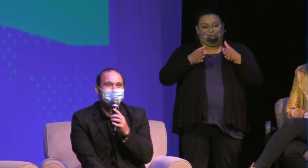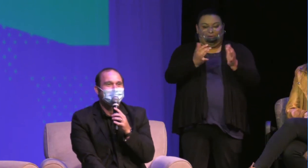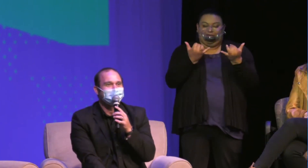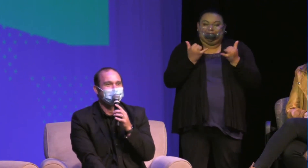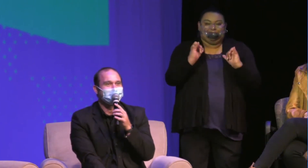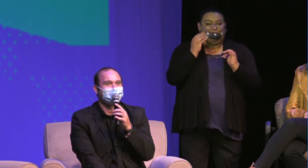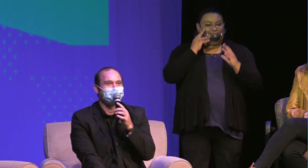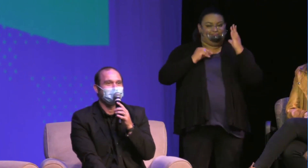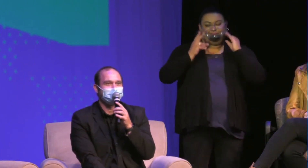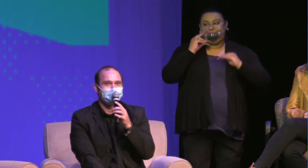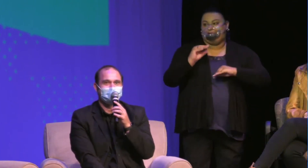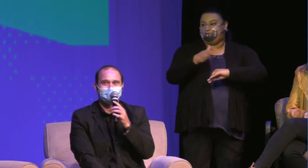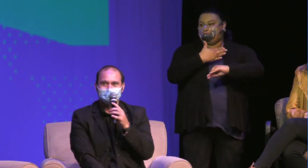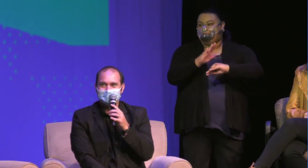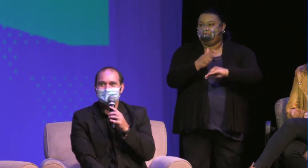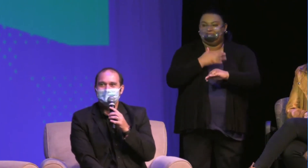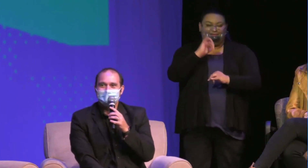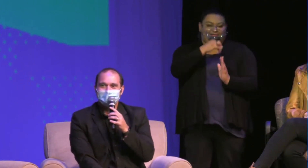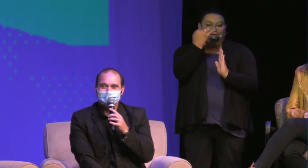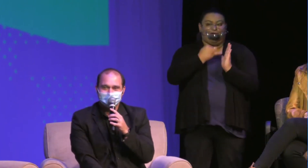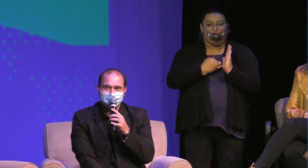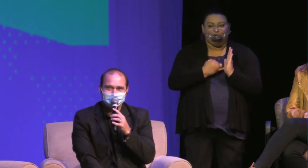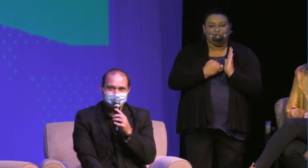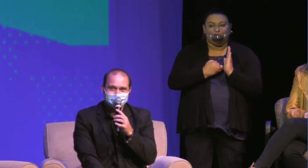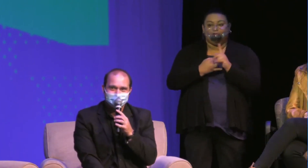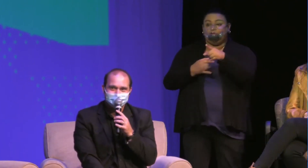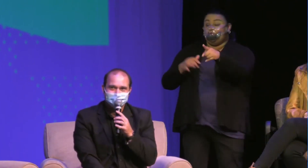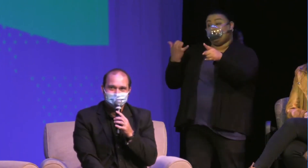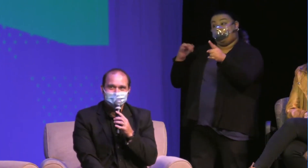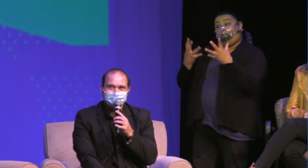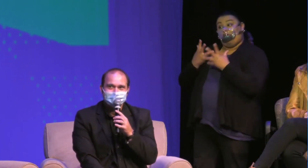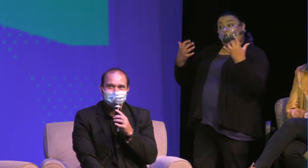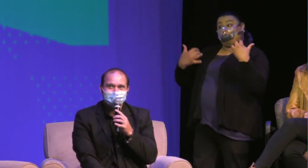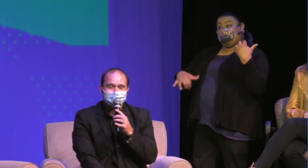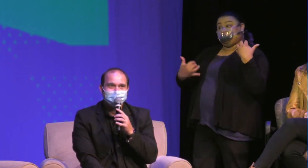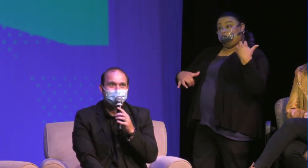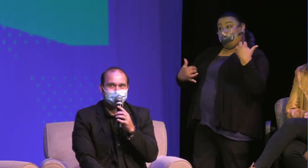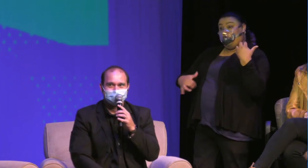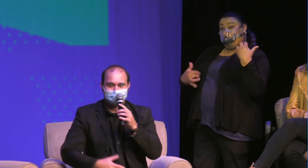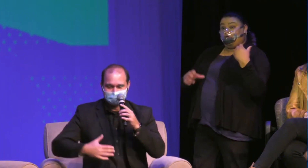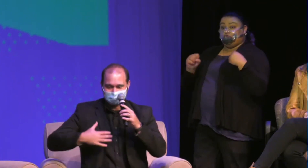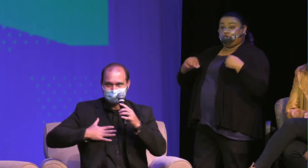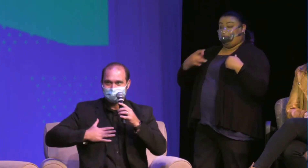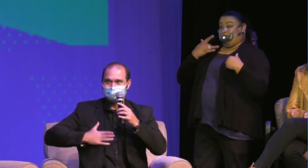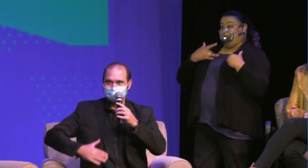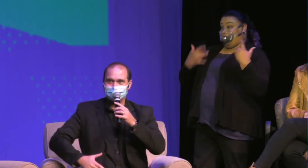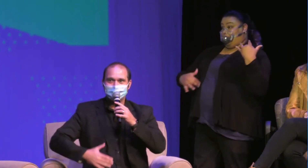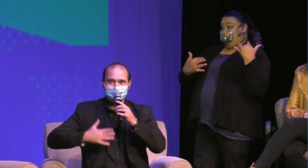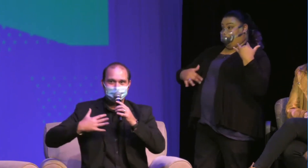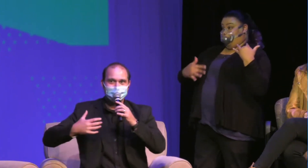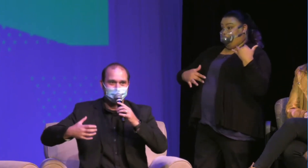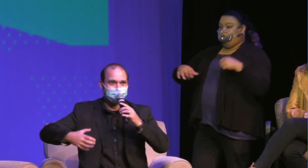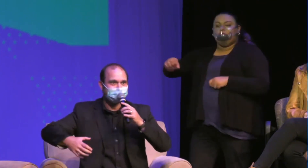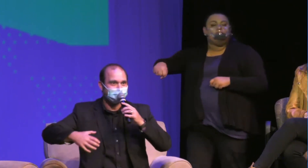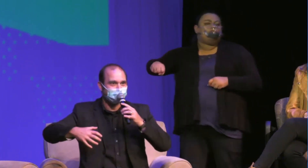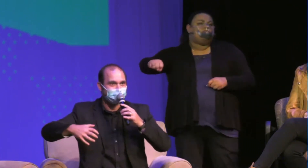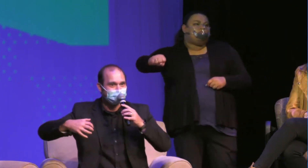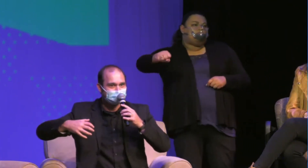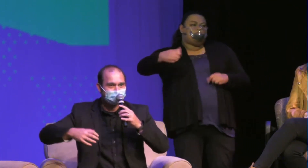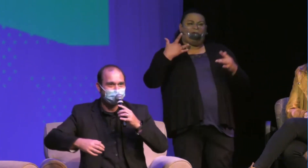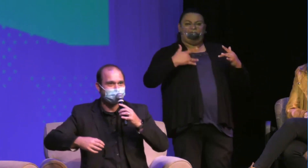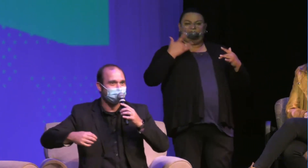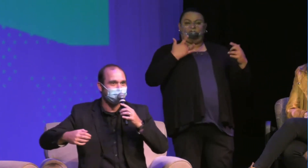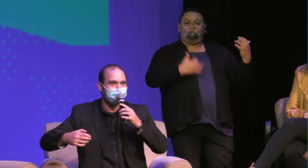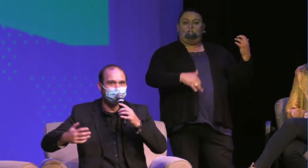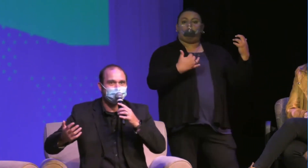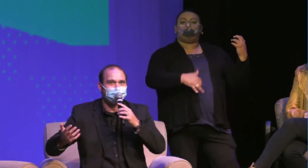artwork, right? And playing. Do you think you play a lot of guitar, Scott? Do you think feeling Yes. the playing of the guitar? Yeah, I think the